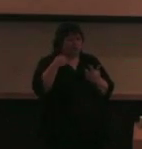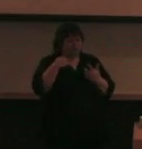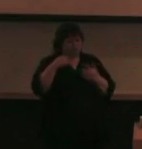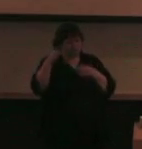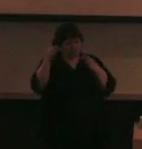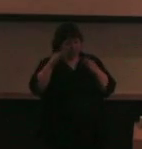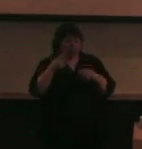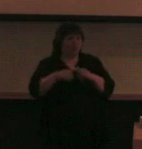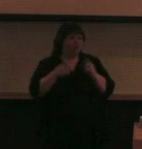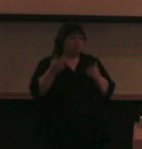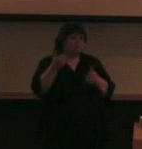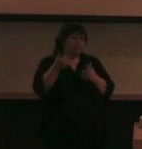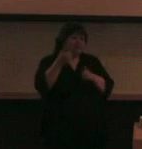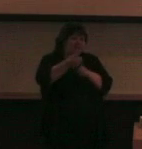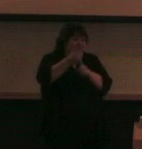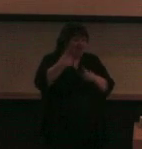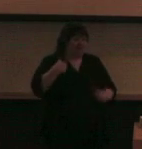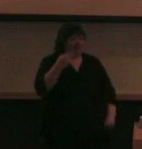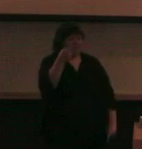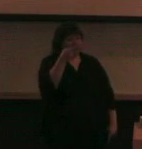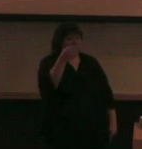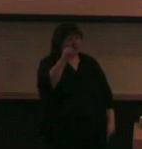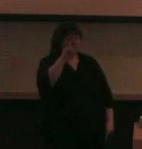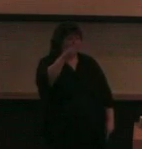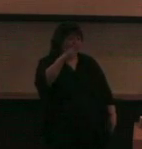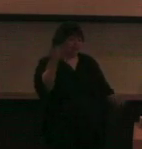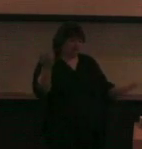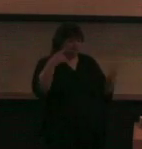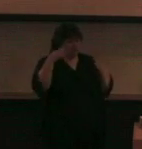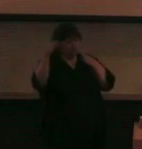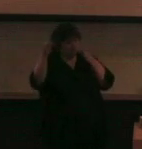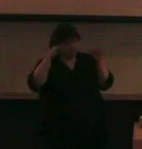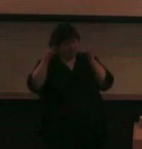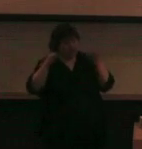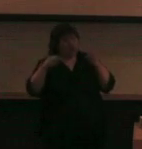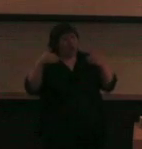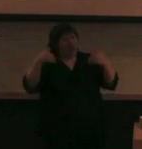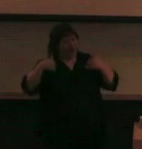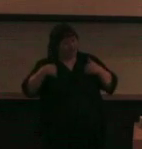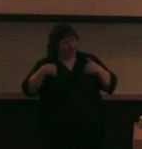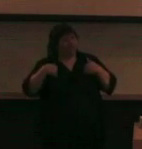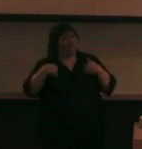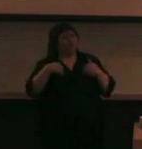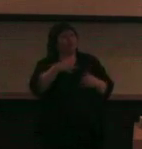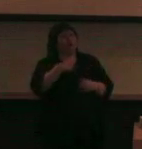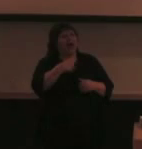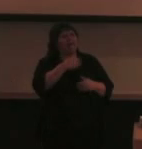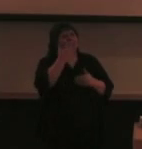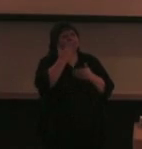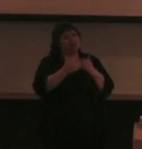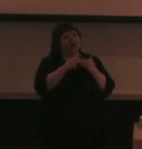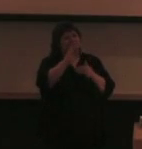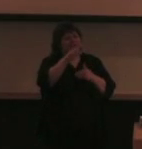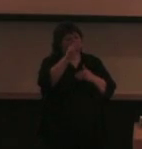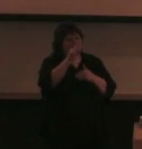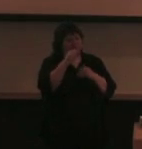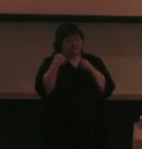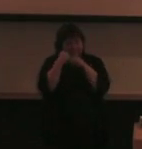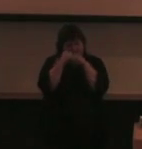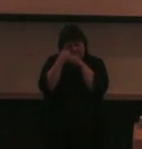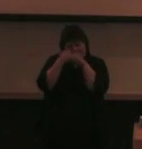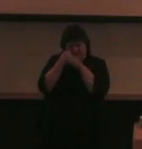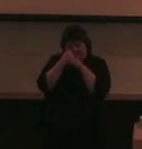need to, or maybe they have HIV, I don't know. So you need to educate them that you have white blood cells that are fighting